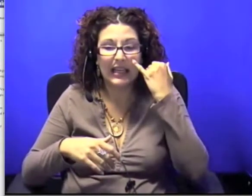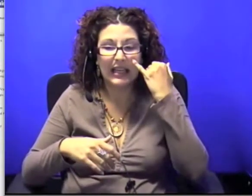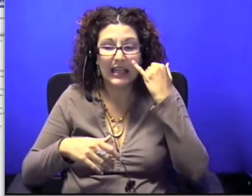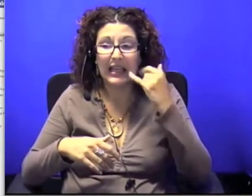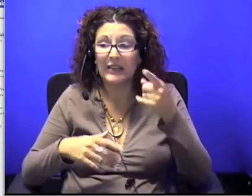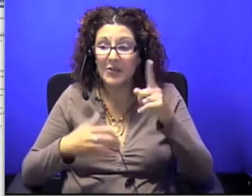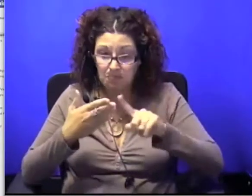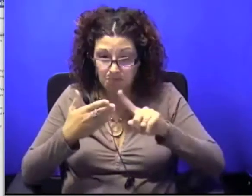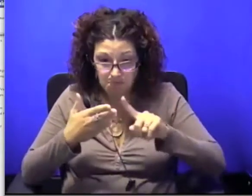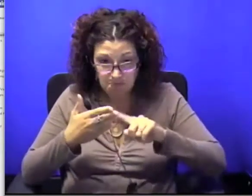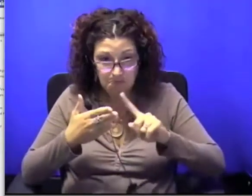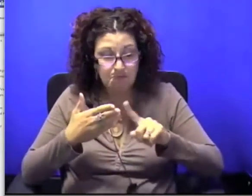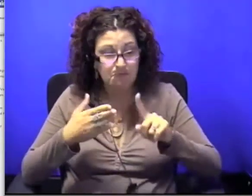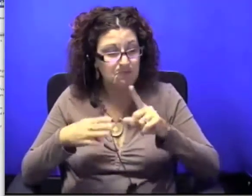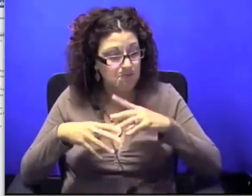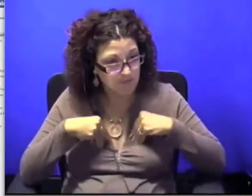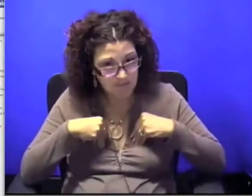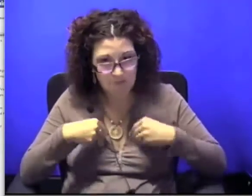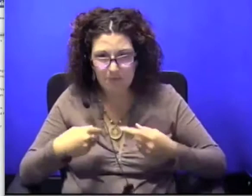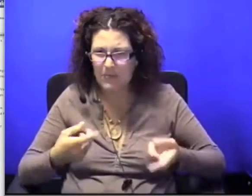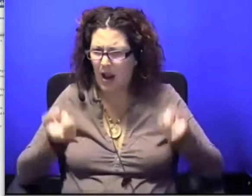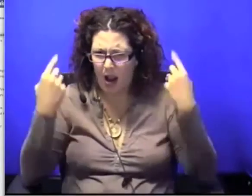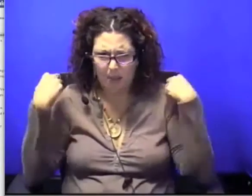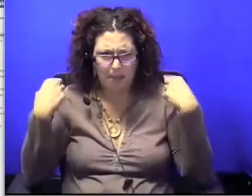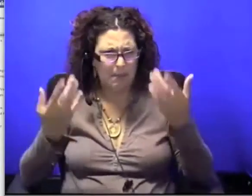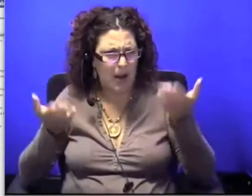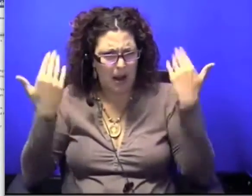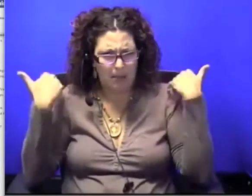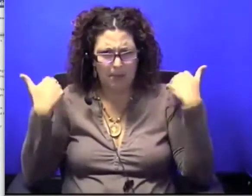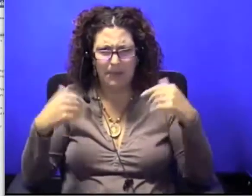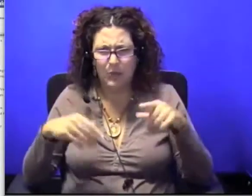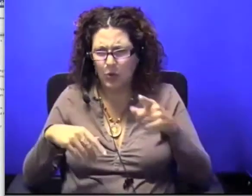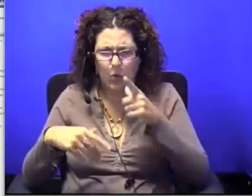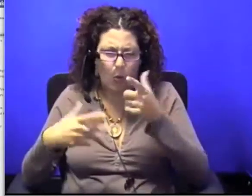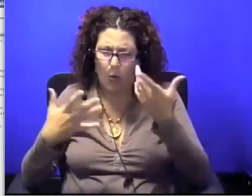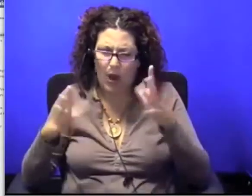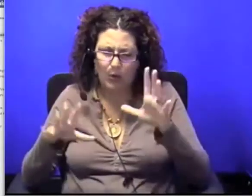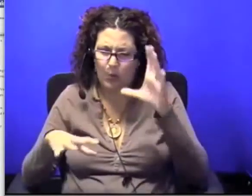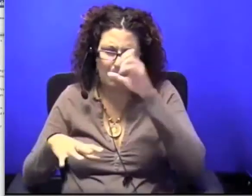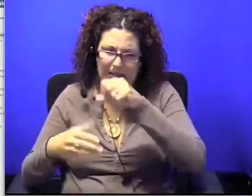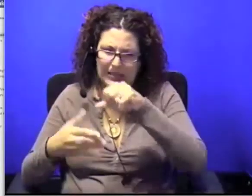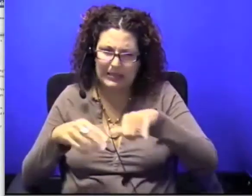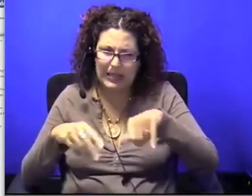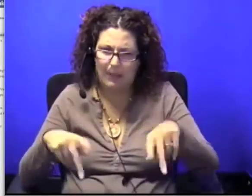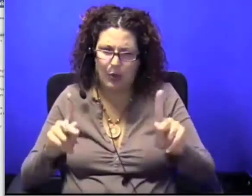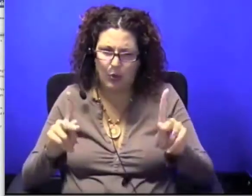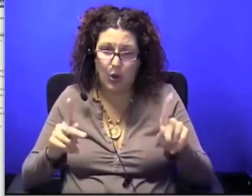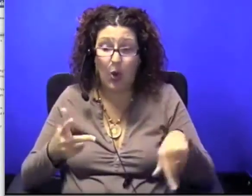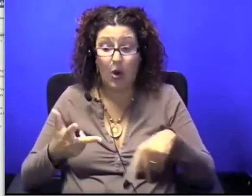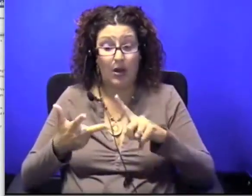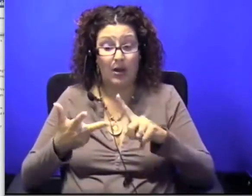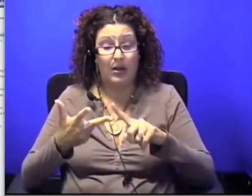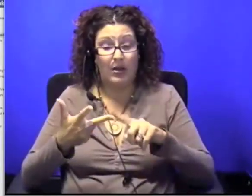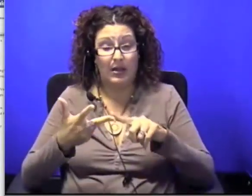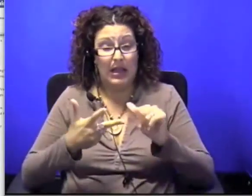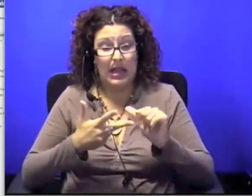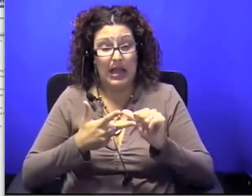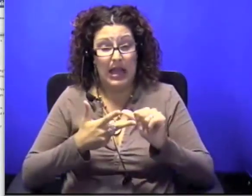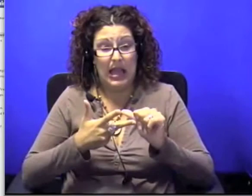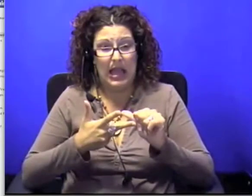All right, and if you've done your due diligence, you're good to go. Then come out anyway because you just do not want to miss this. Or you're an A, and an